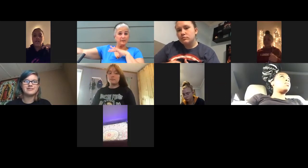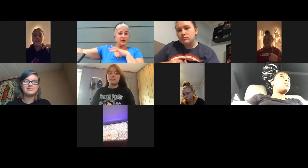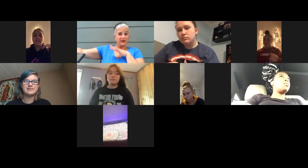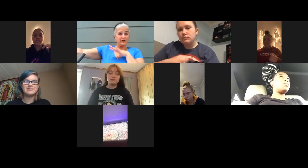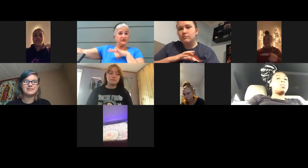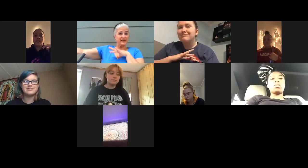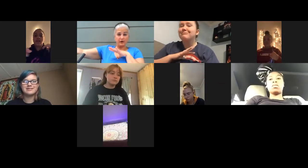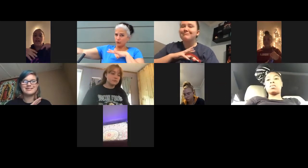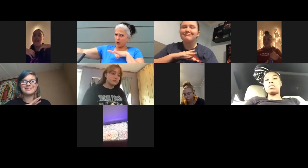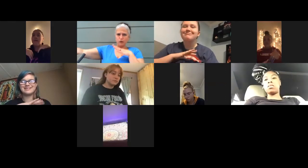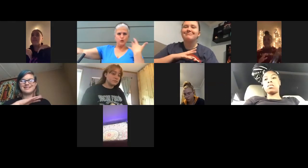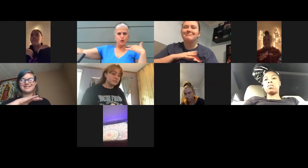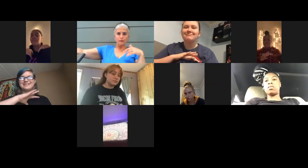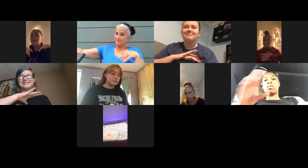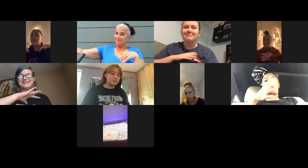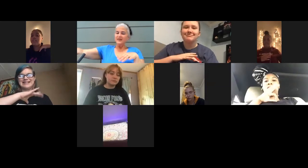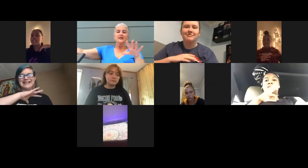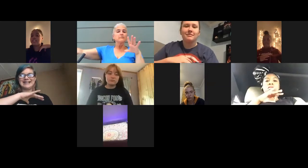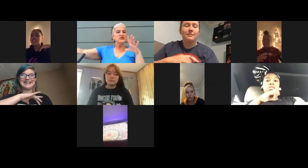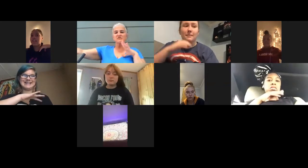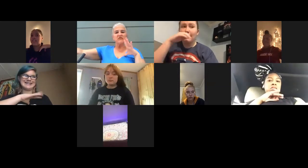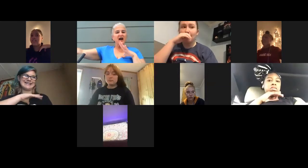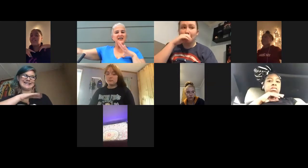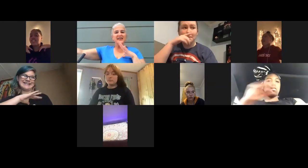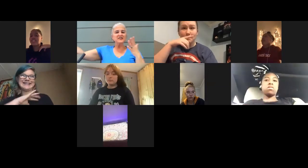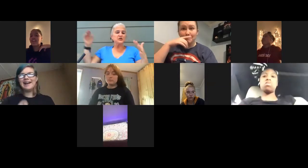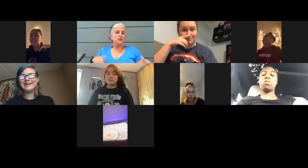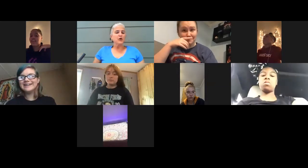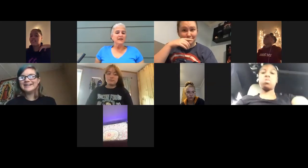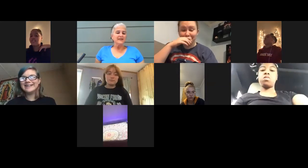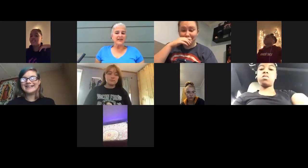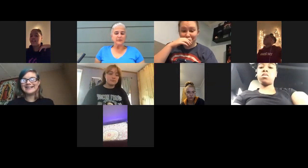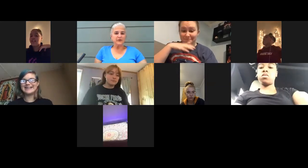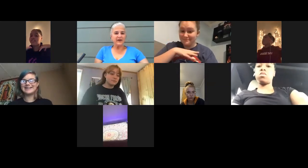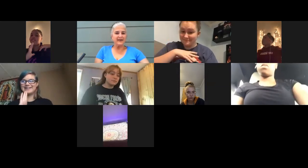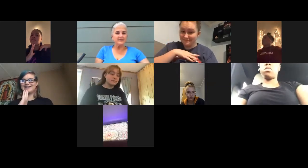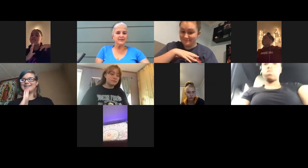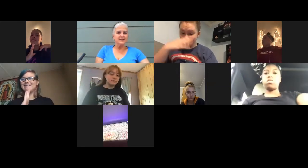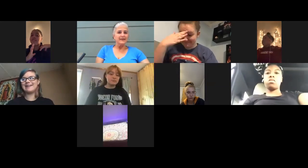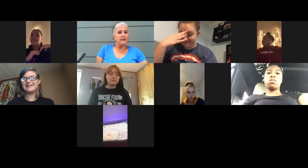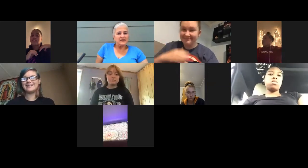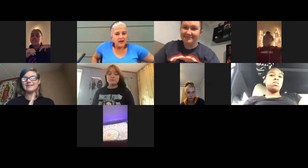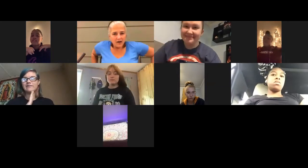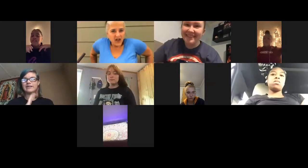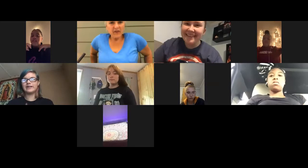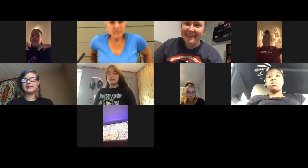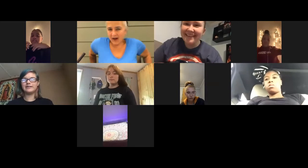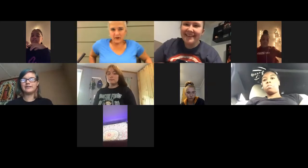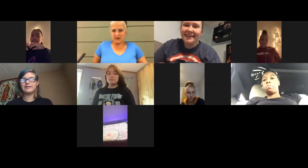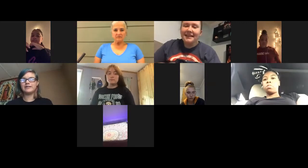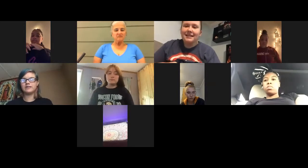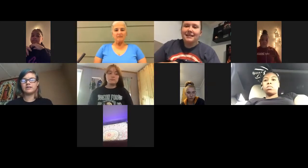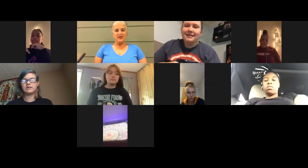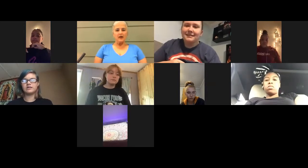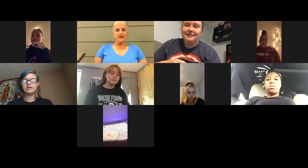fine. You wiggle those fingers. Woo! But just fine. That's a usual, like with your friends. Hey, what's up? Nothing.